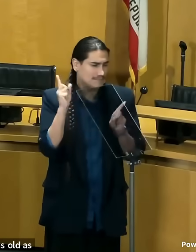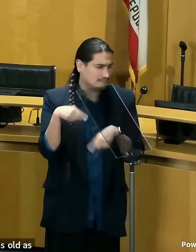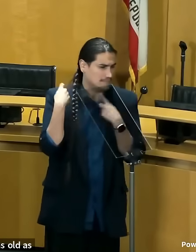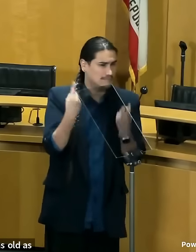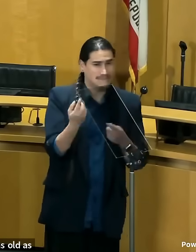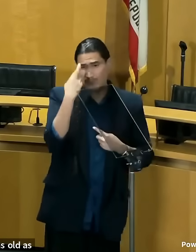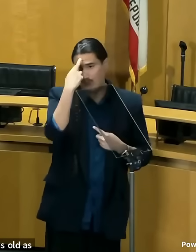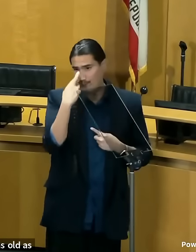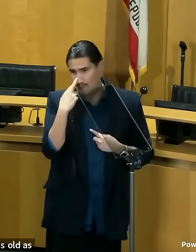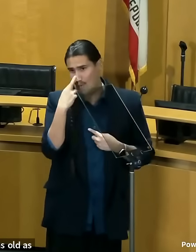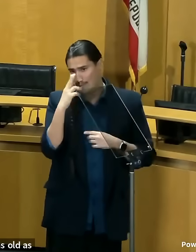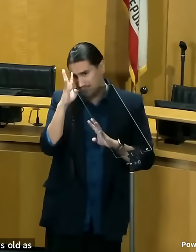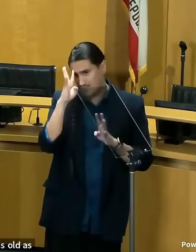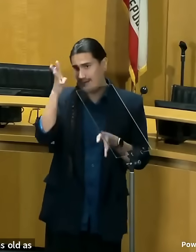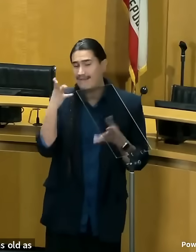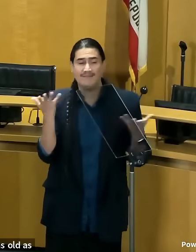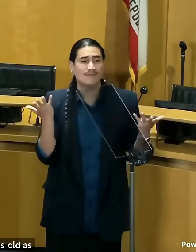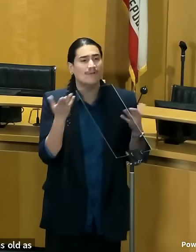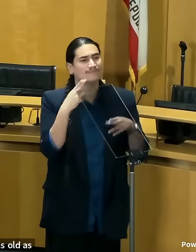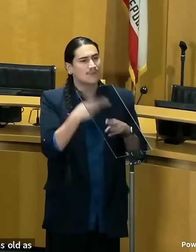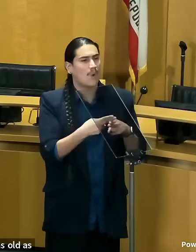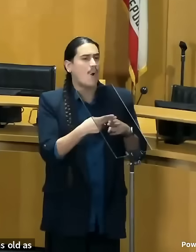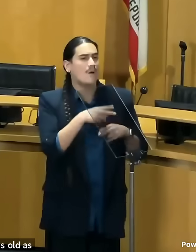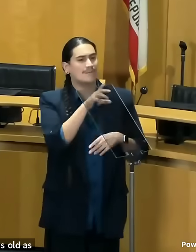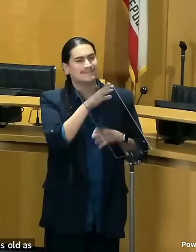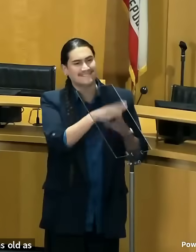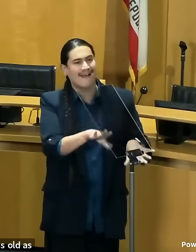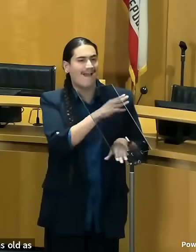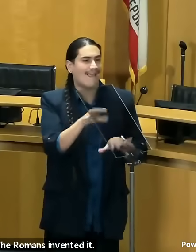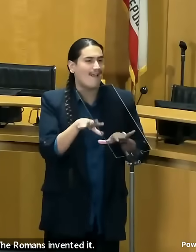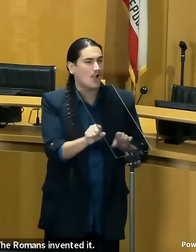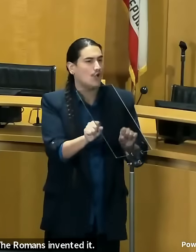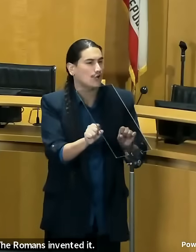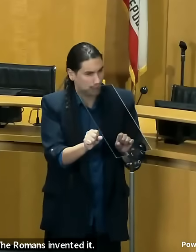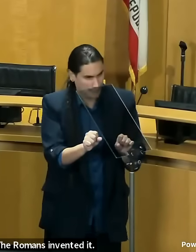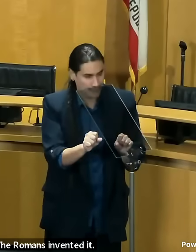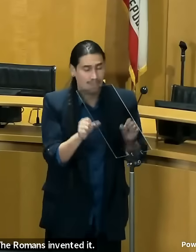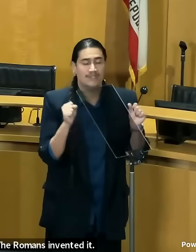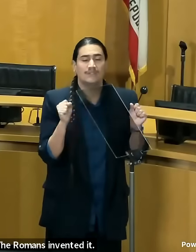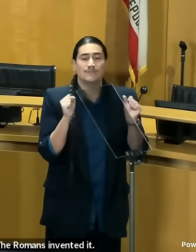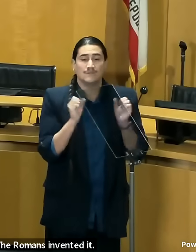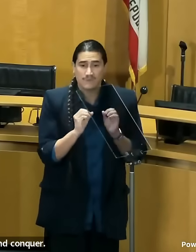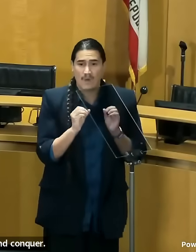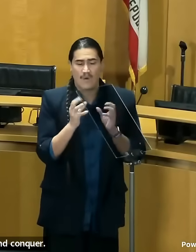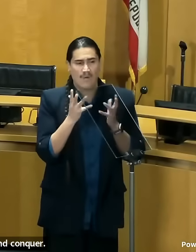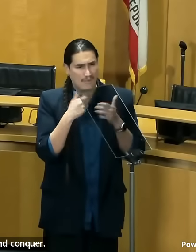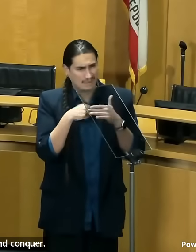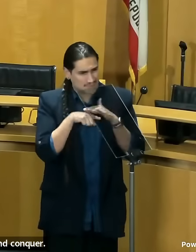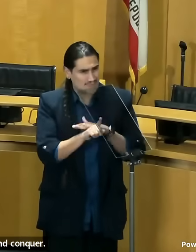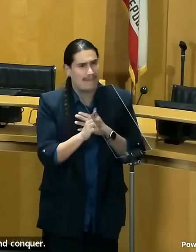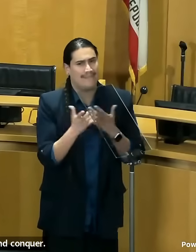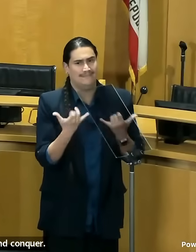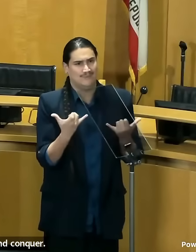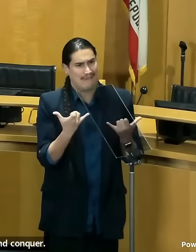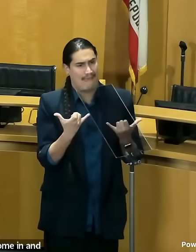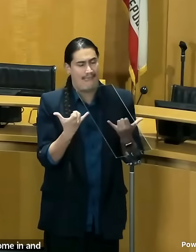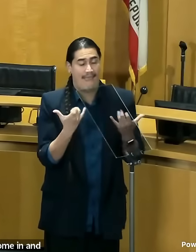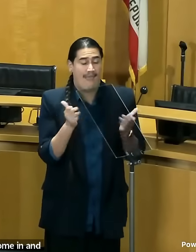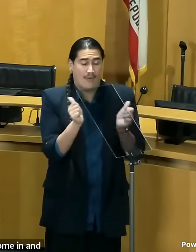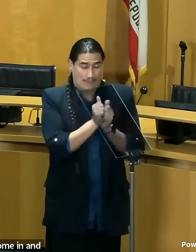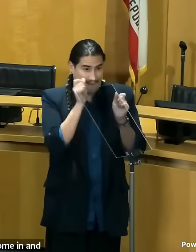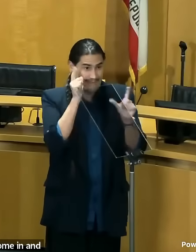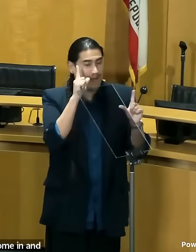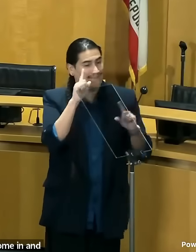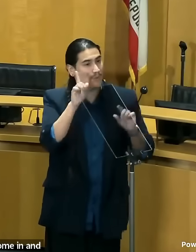Romans invented it. It's called divide and conquer. So I wanted to come in, and much to the surprise of the people